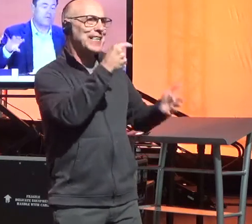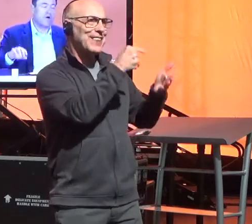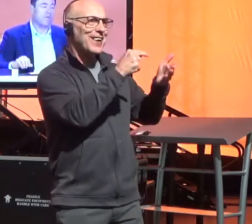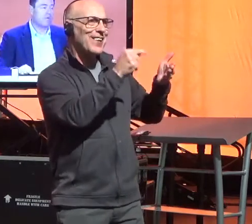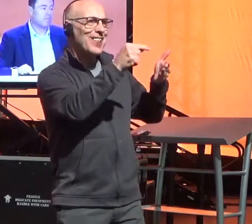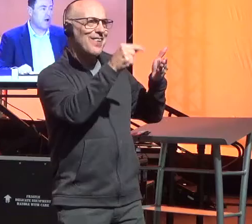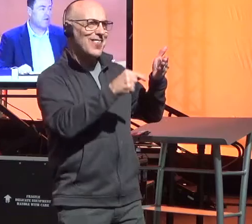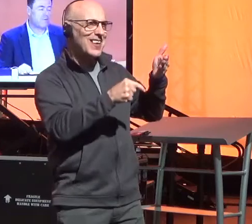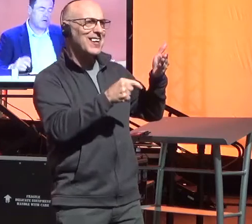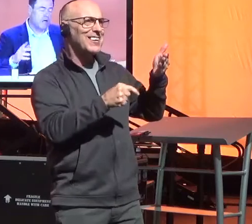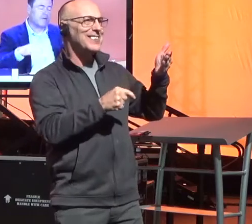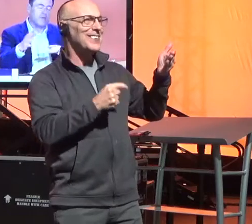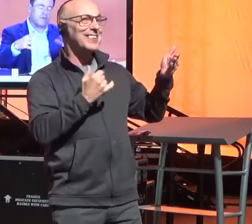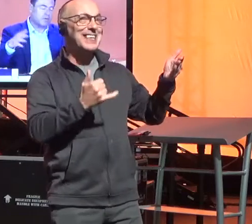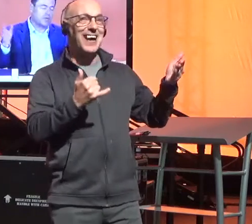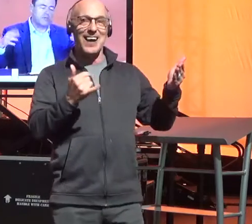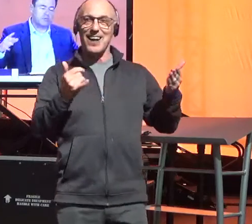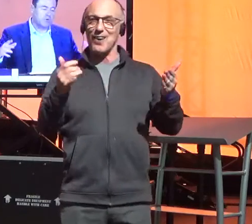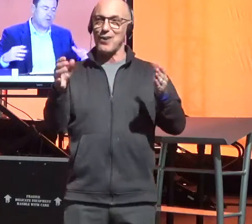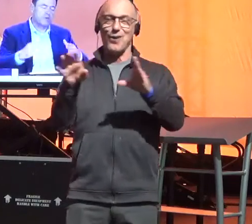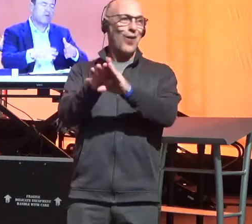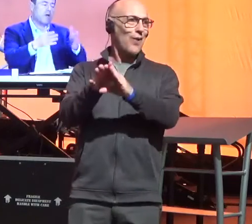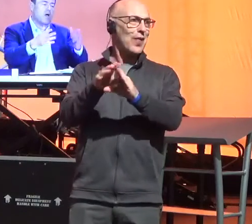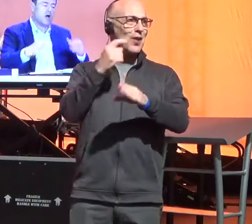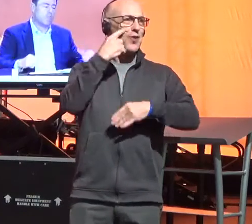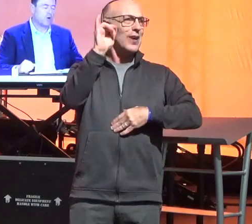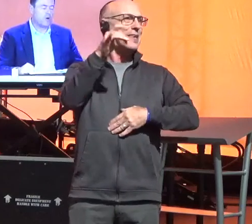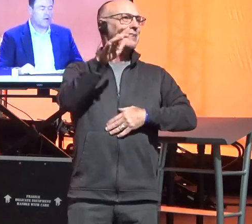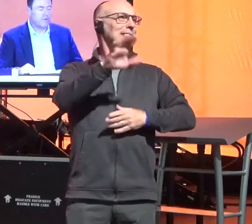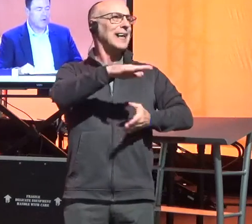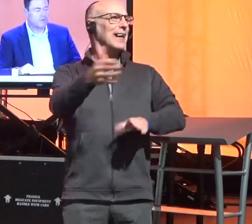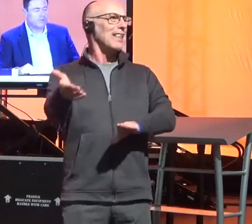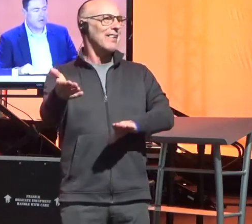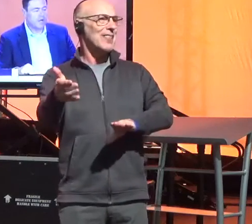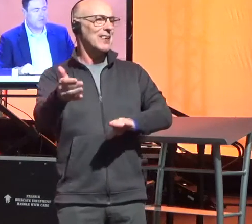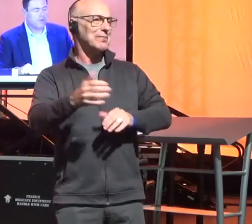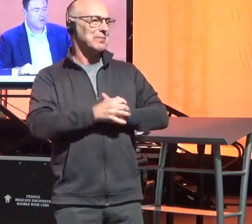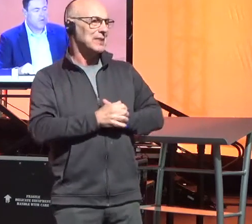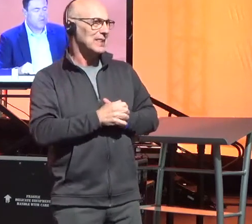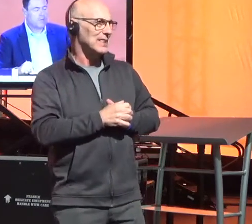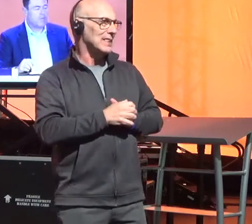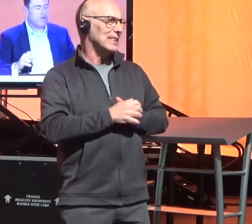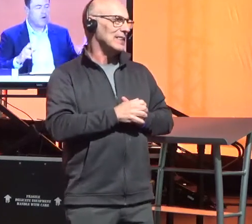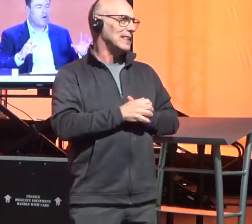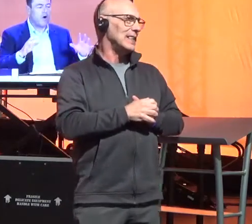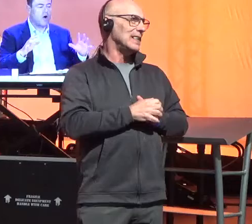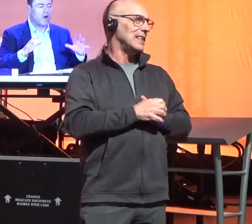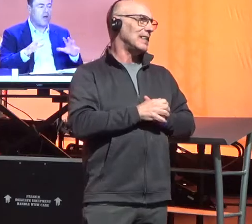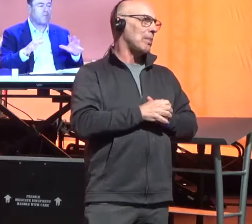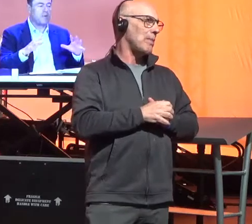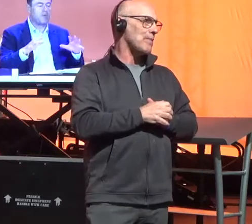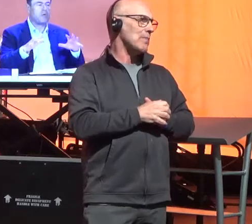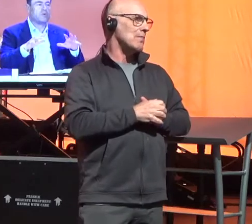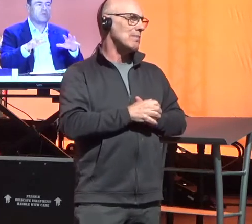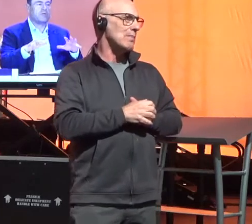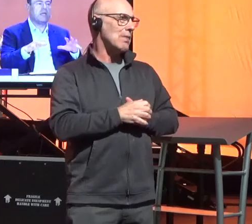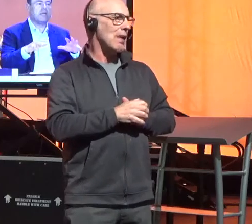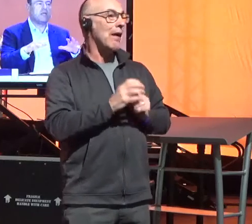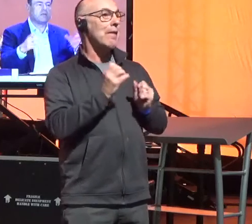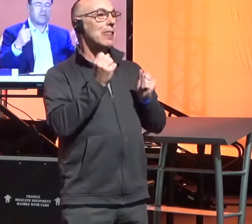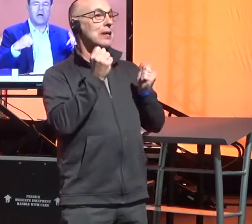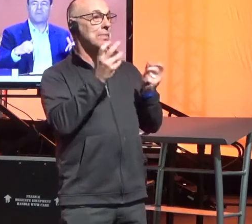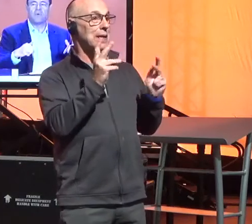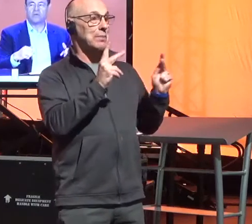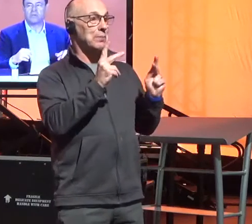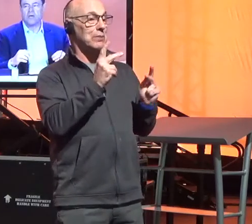going from. And while there have been a lot of other associations with it, and then a book Colin wrote, there are a lot of people who see